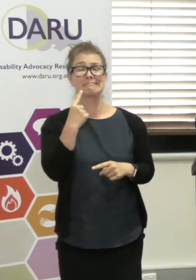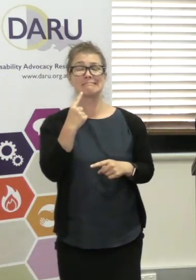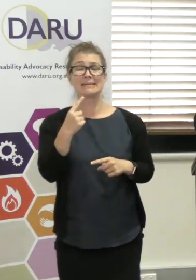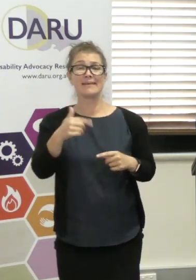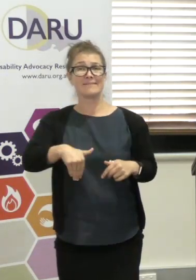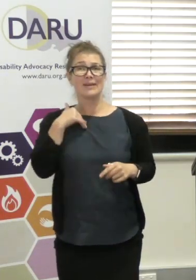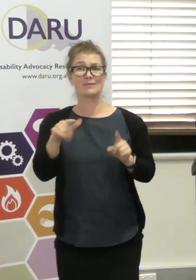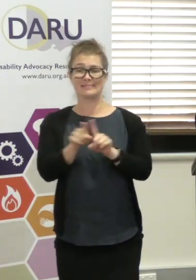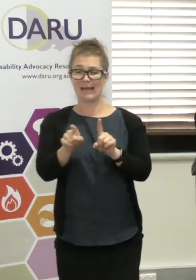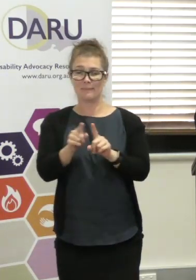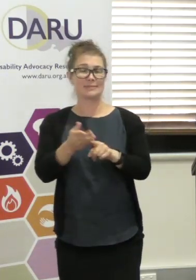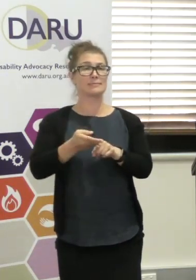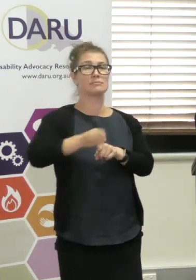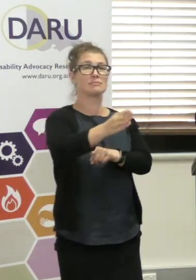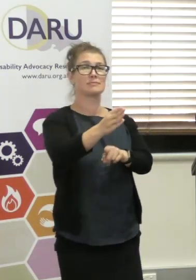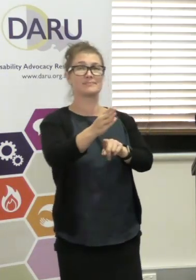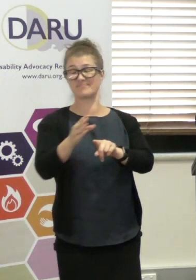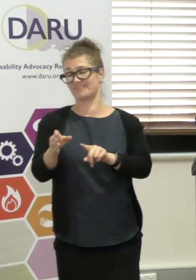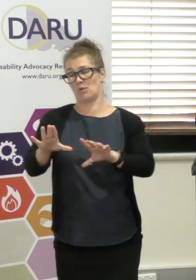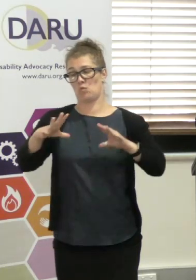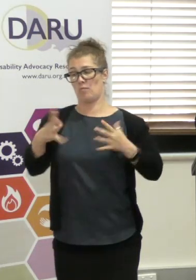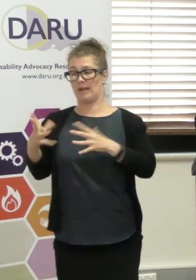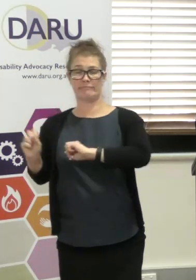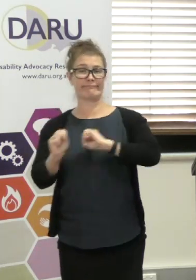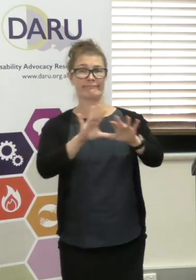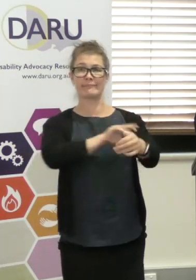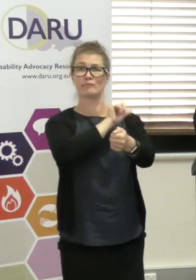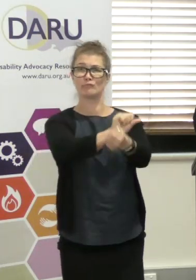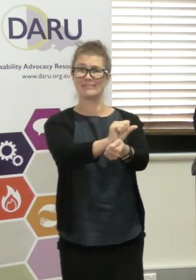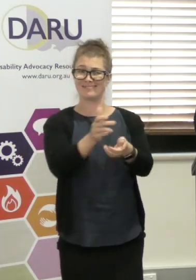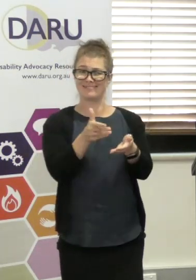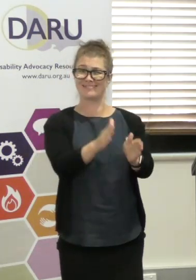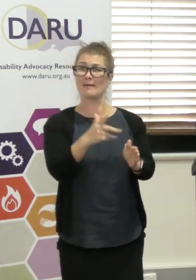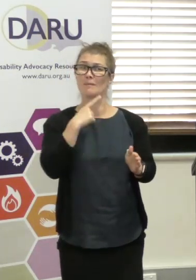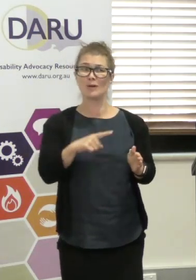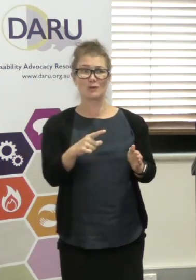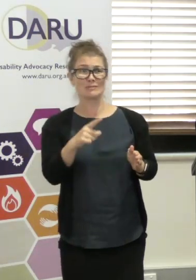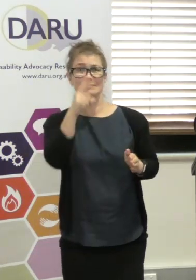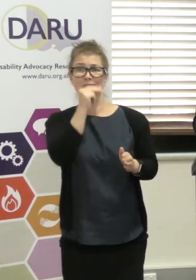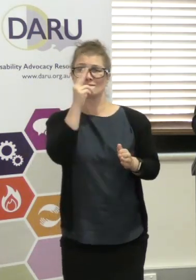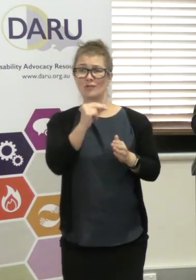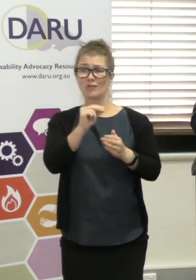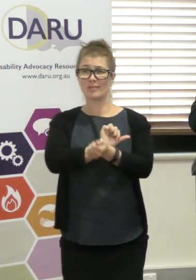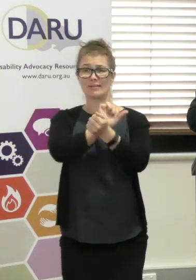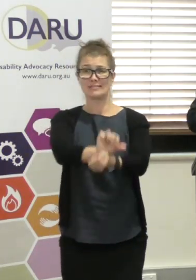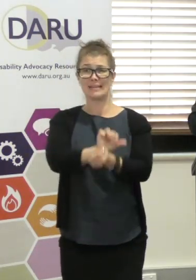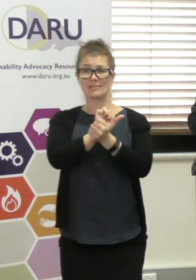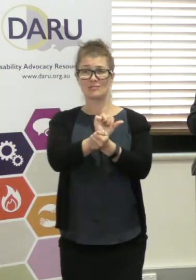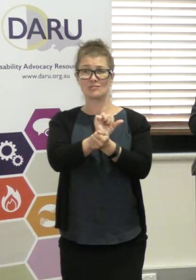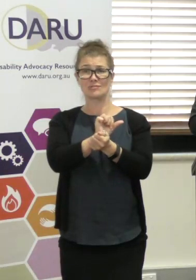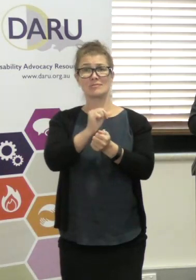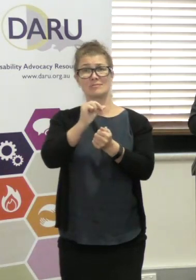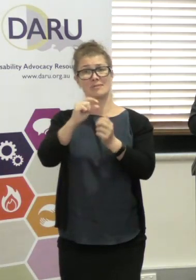because so many Aboriginal, the profile of juvenile detention, it's